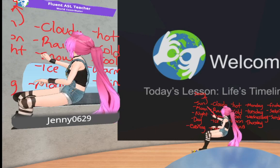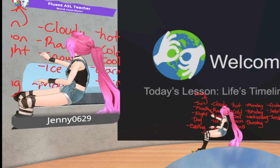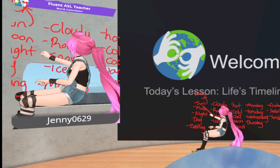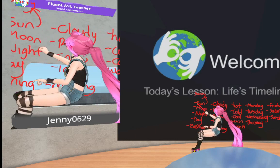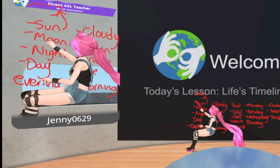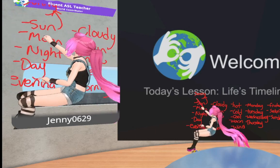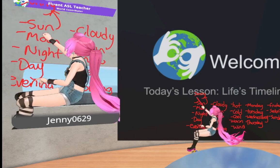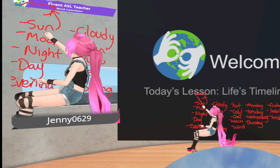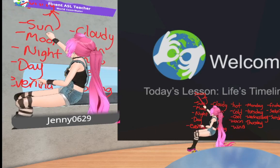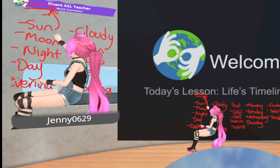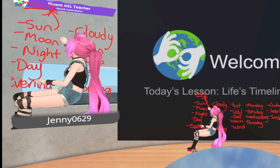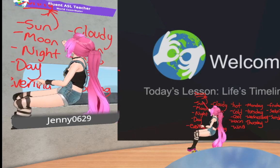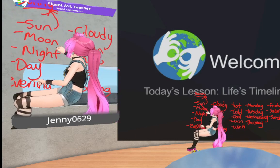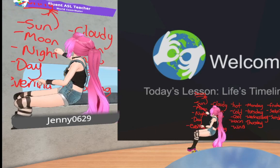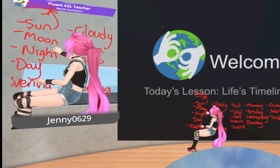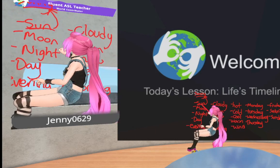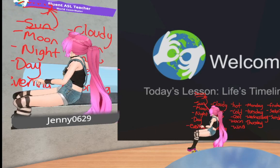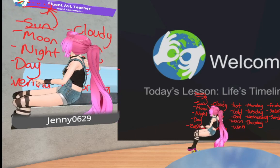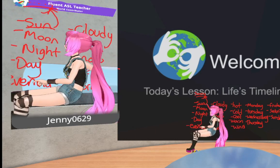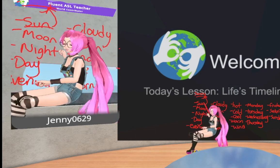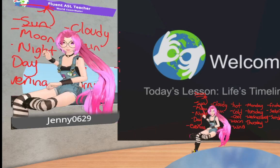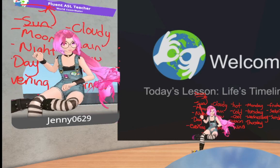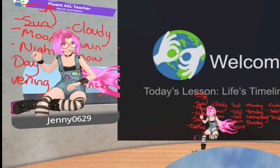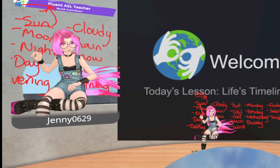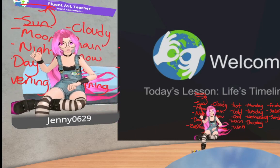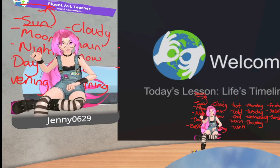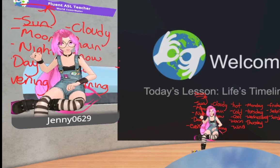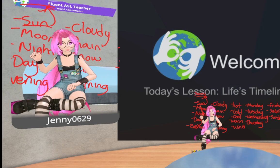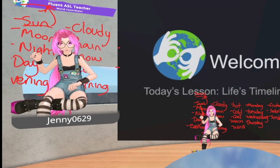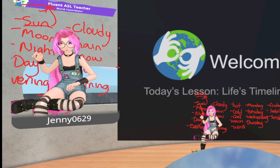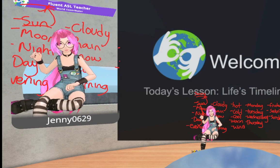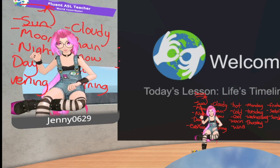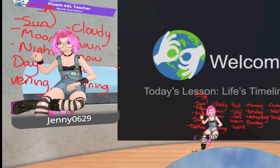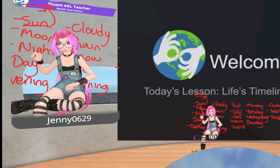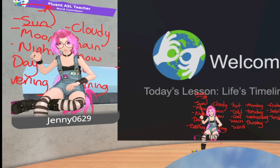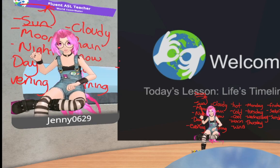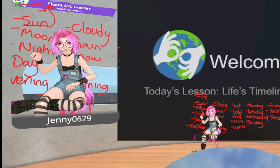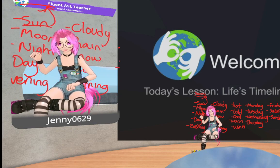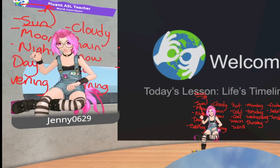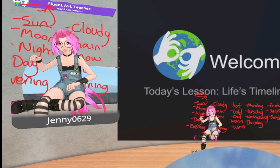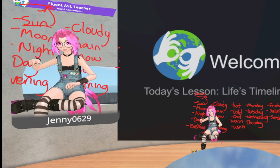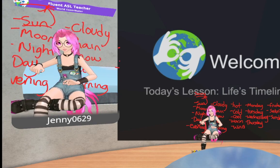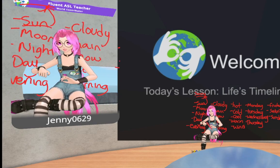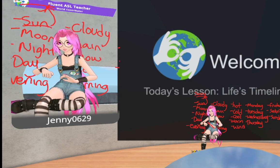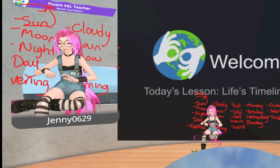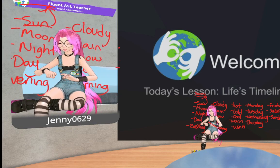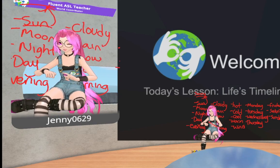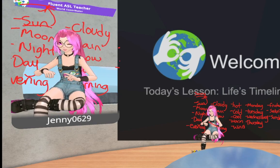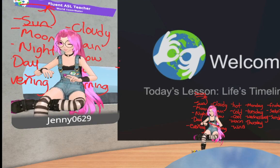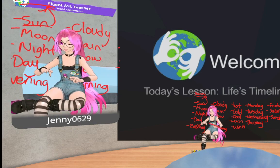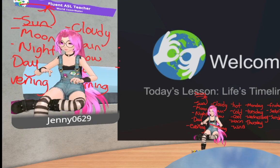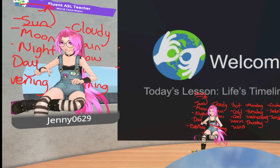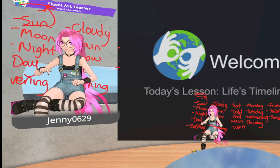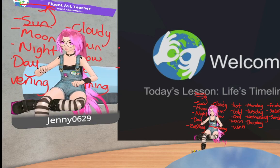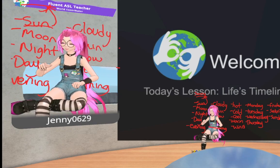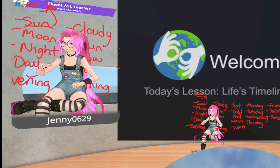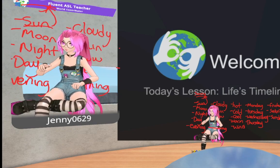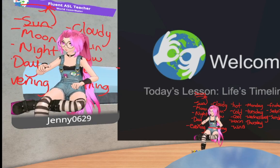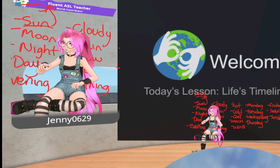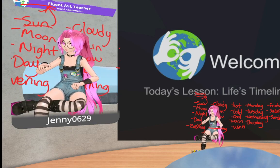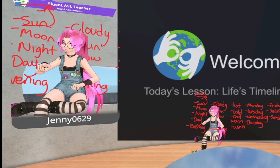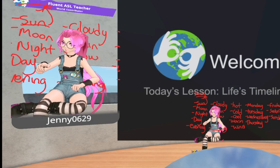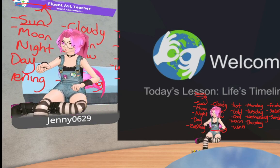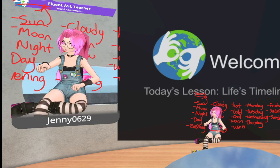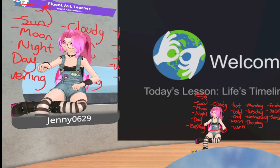Let's do sun or sunny. Sun or sunny. Man, it's sunny today. I want to go outside, go to the beach. Oh.